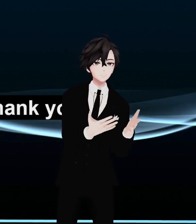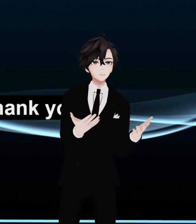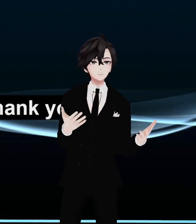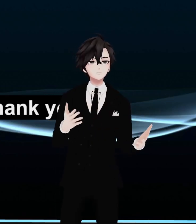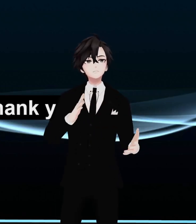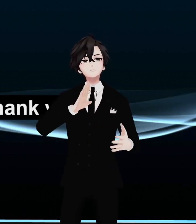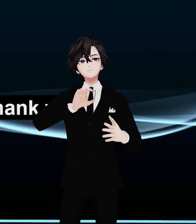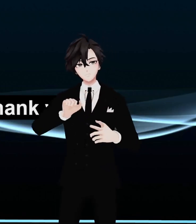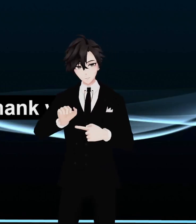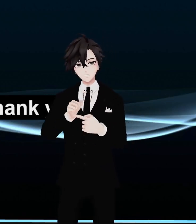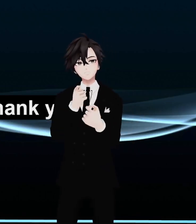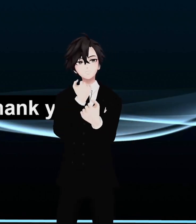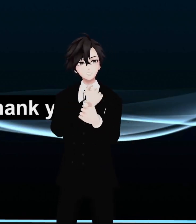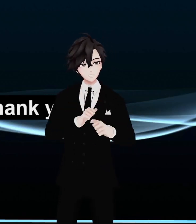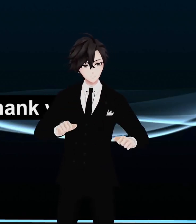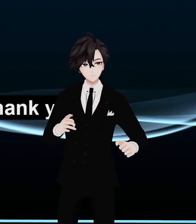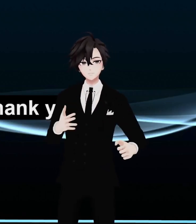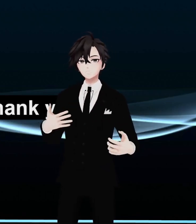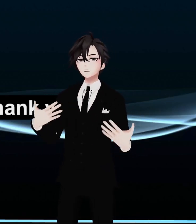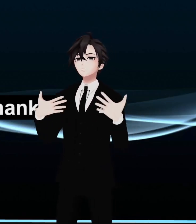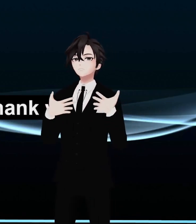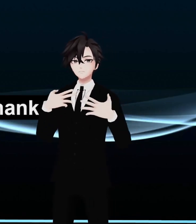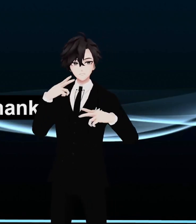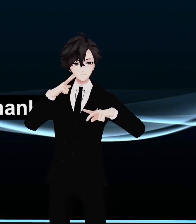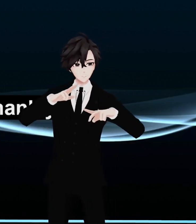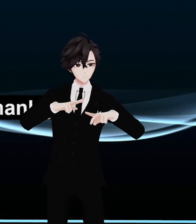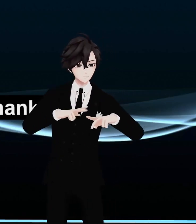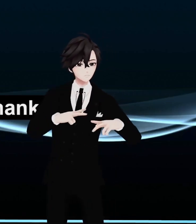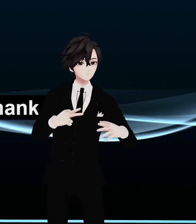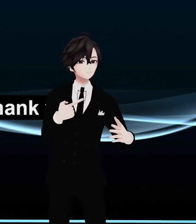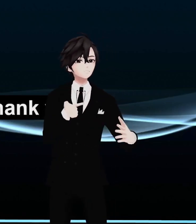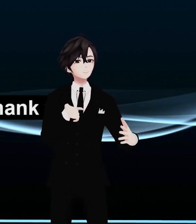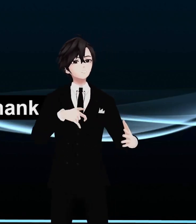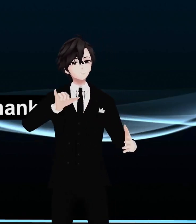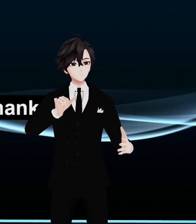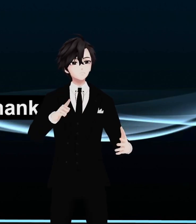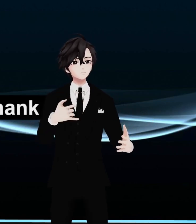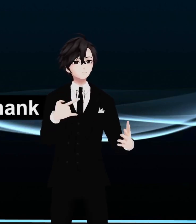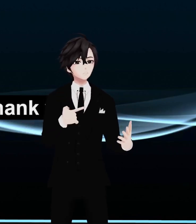To make sure that there are people who are practicing and learning our language and students who are learning it more.